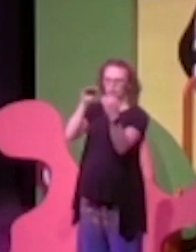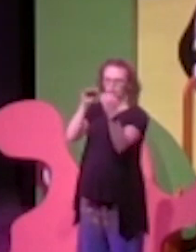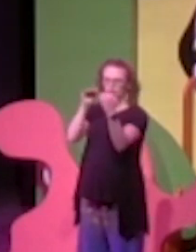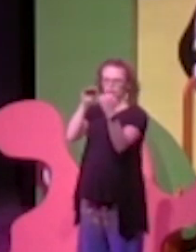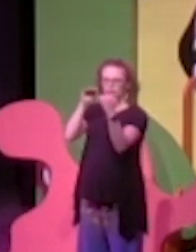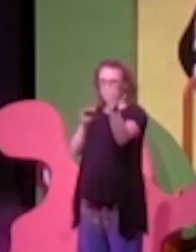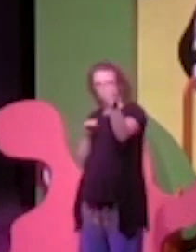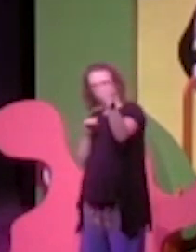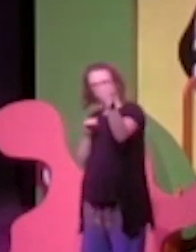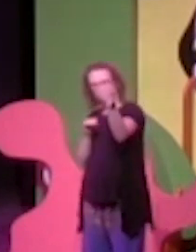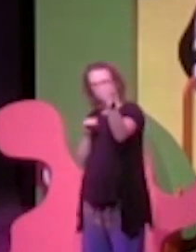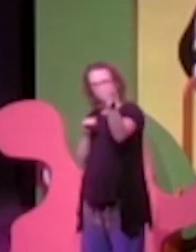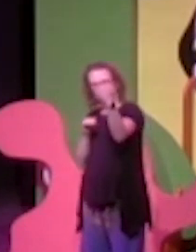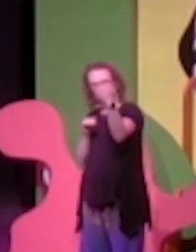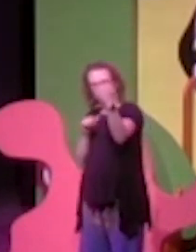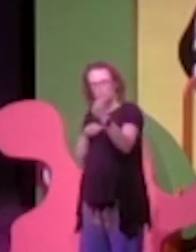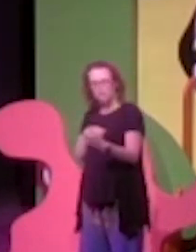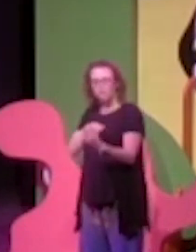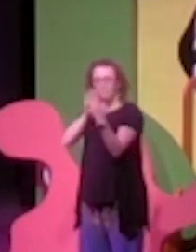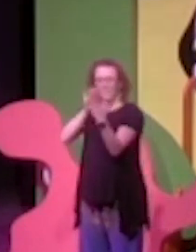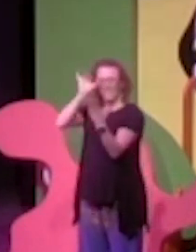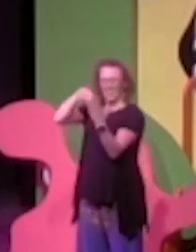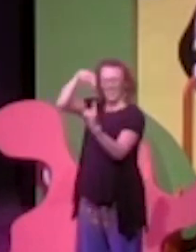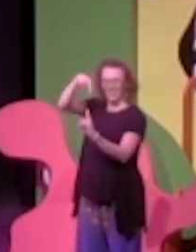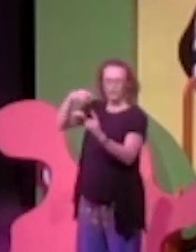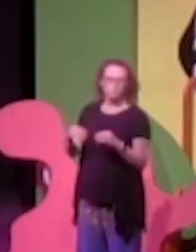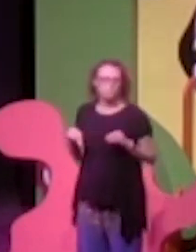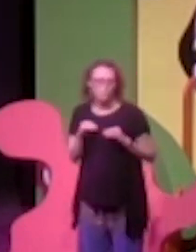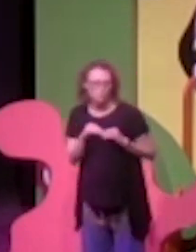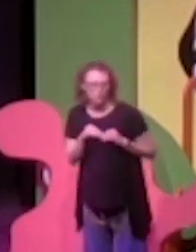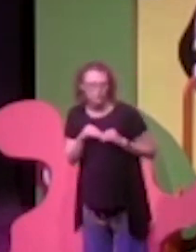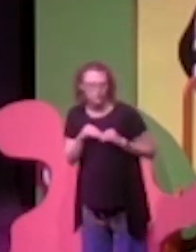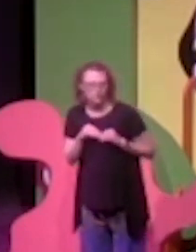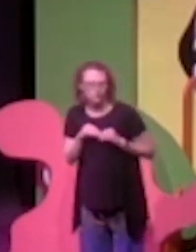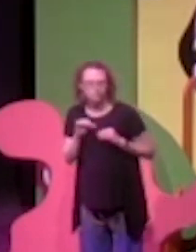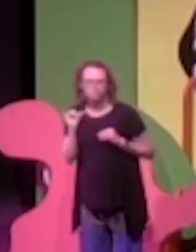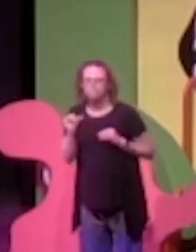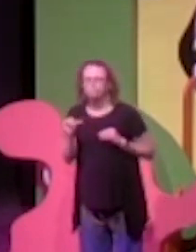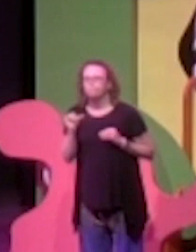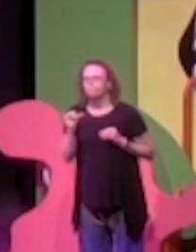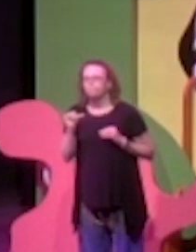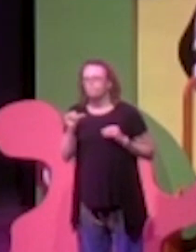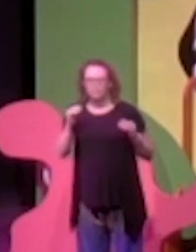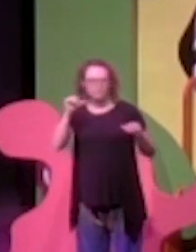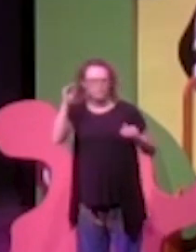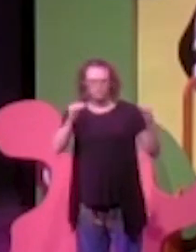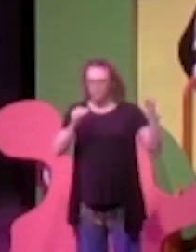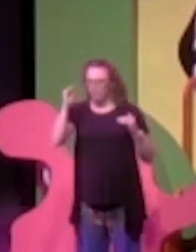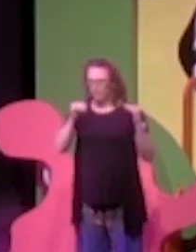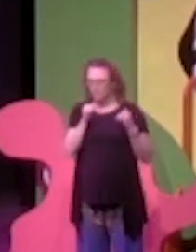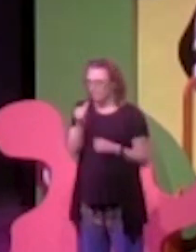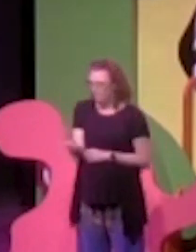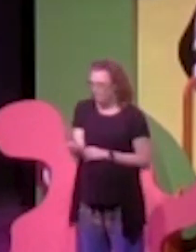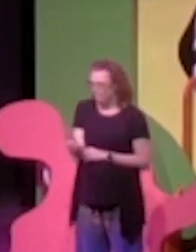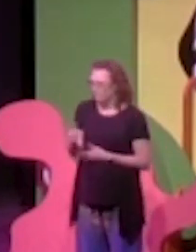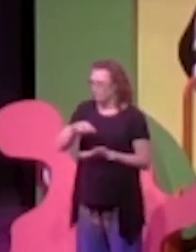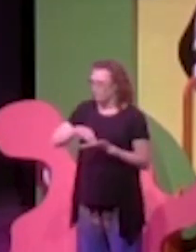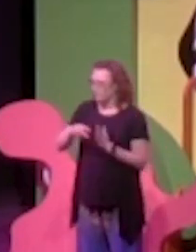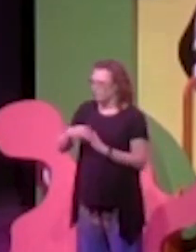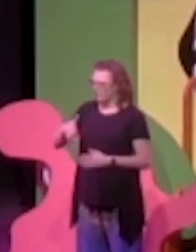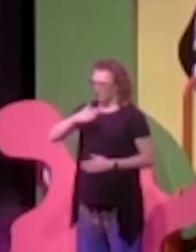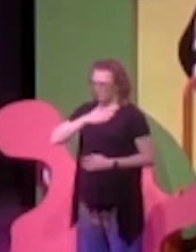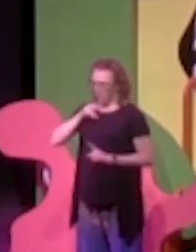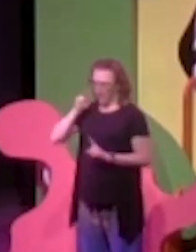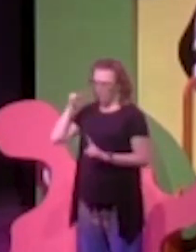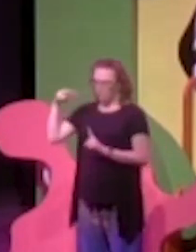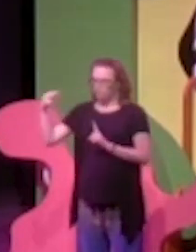And unfortunately, that lack of balance, right, brings about a perspective,